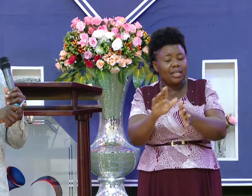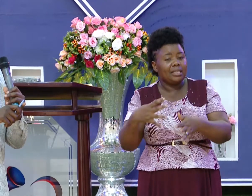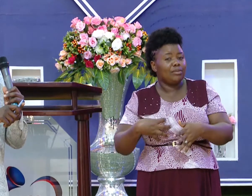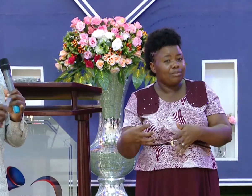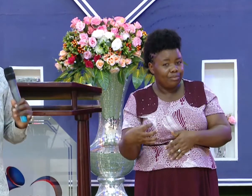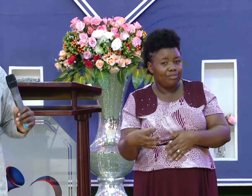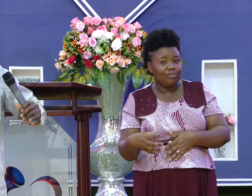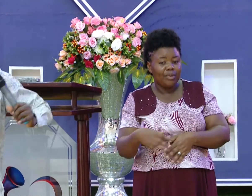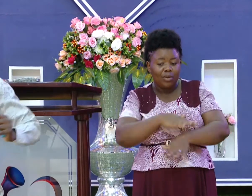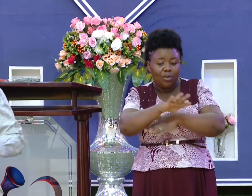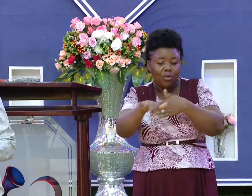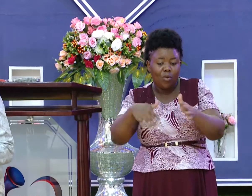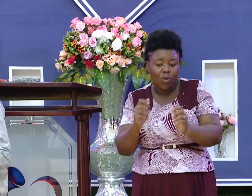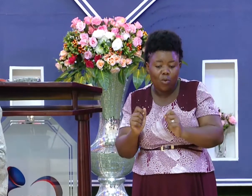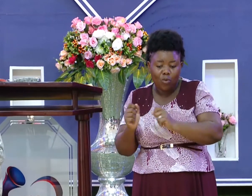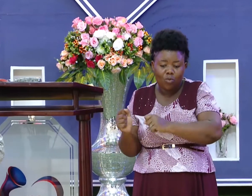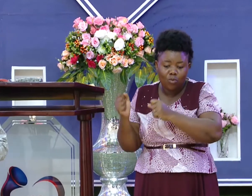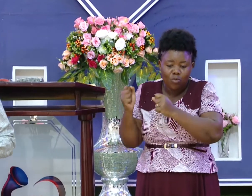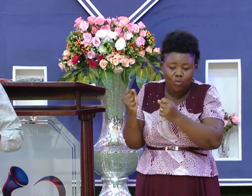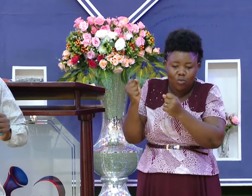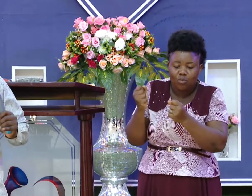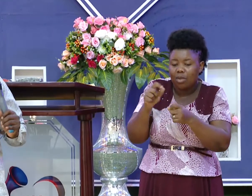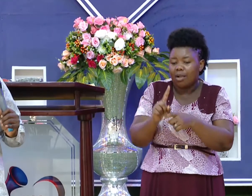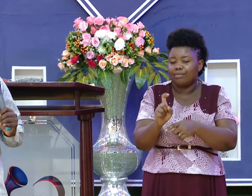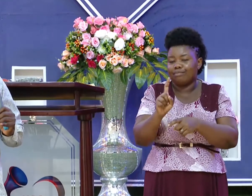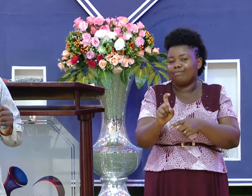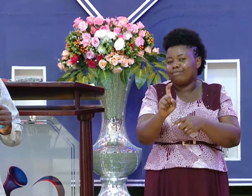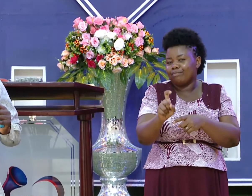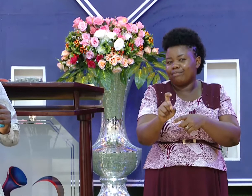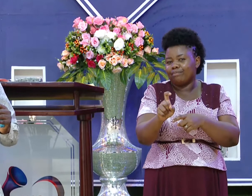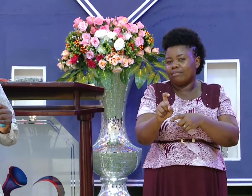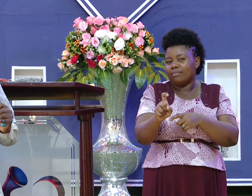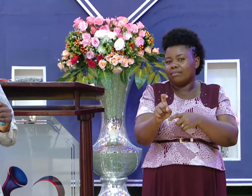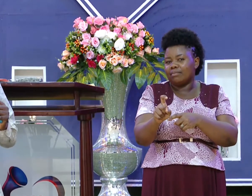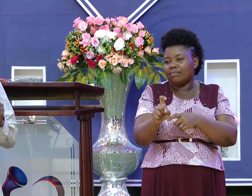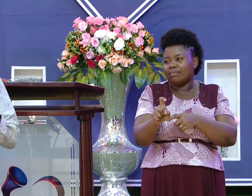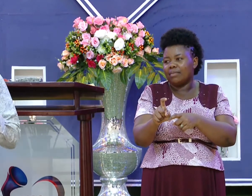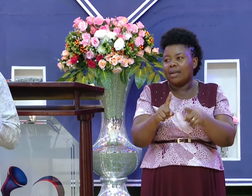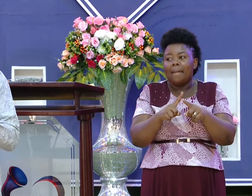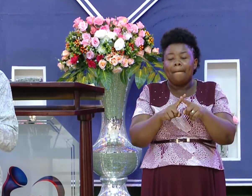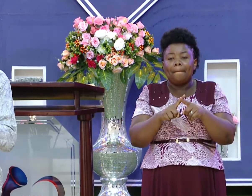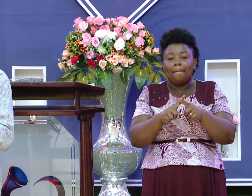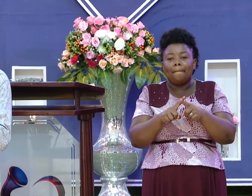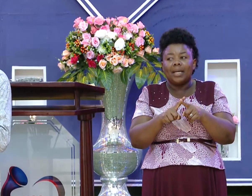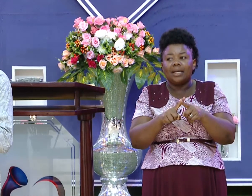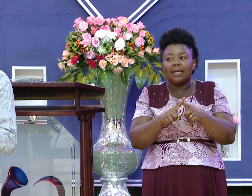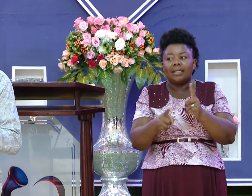this treasure, it's a wood collecting insect. But